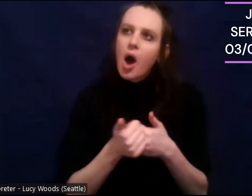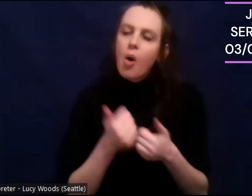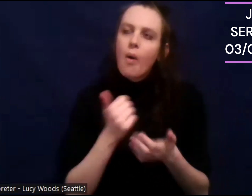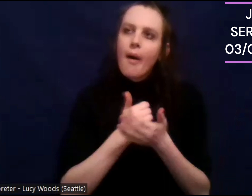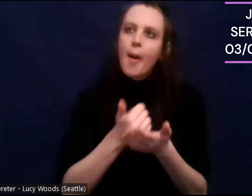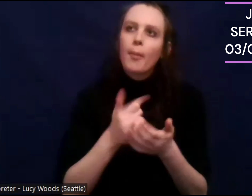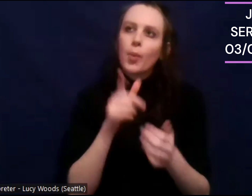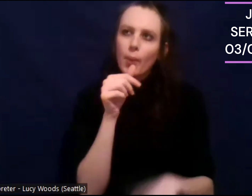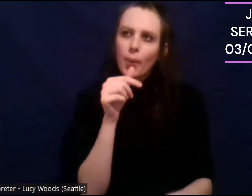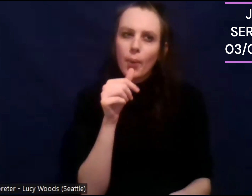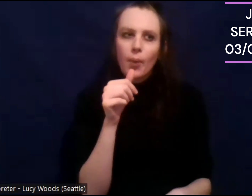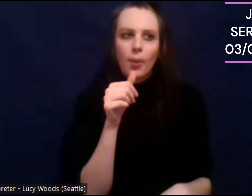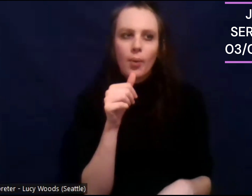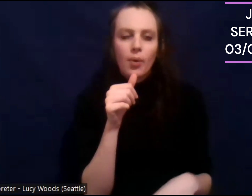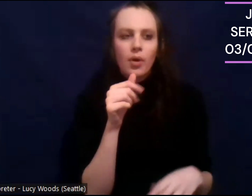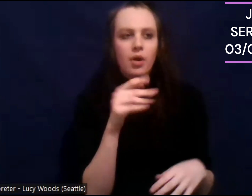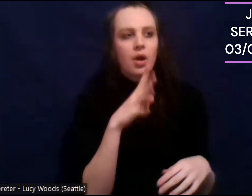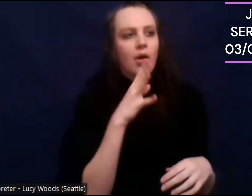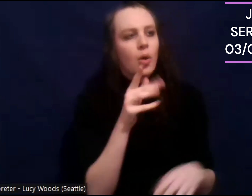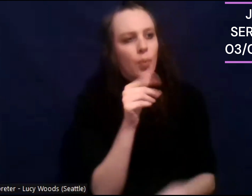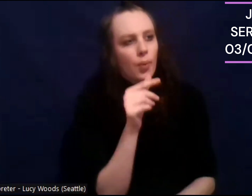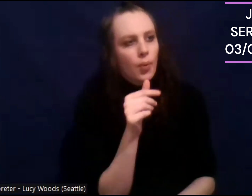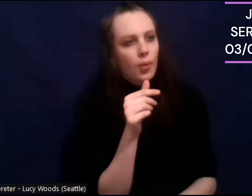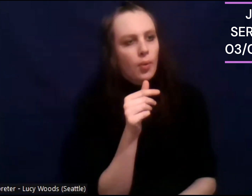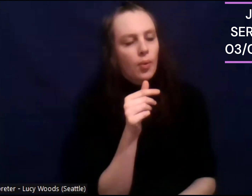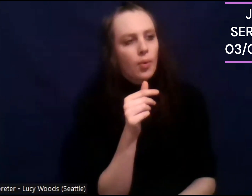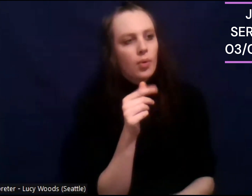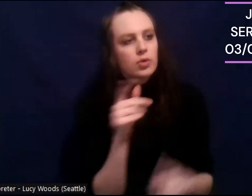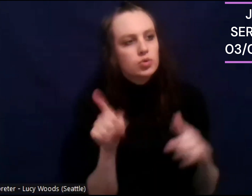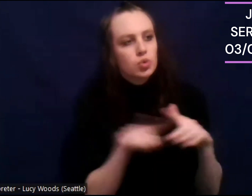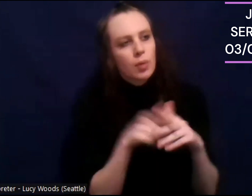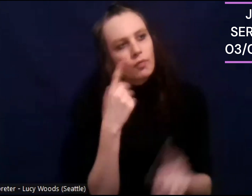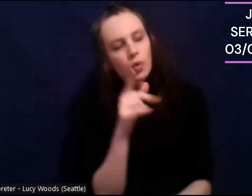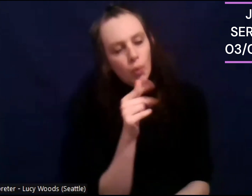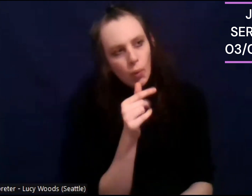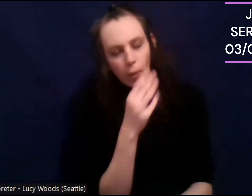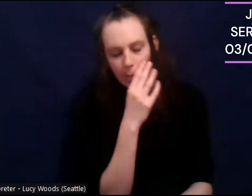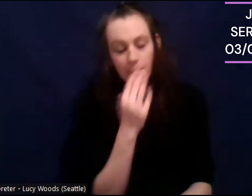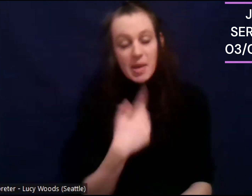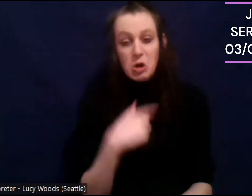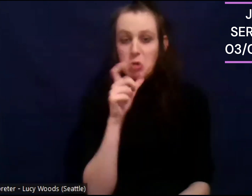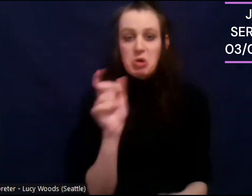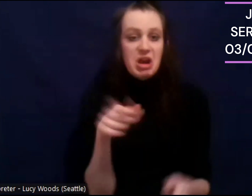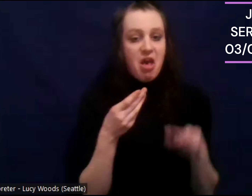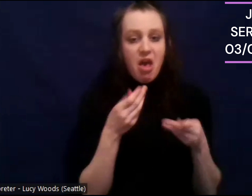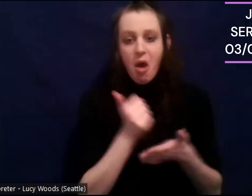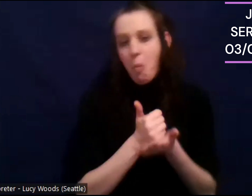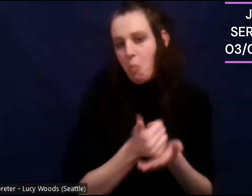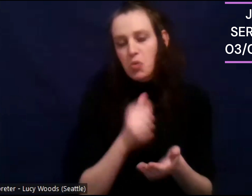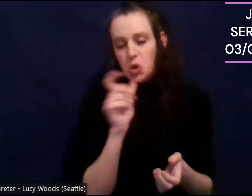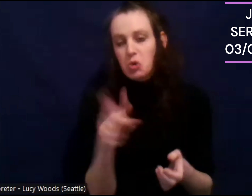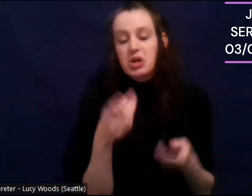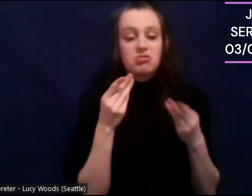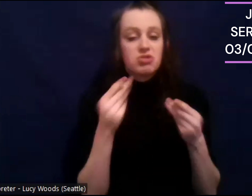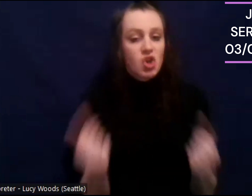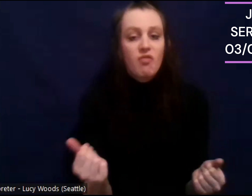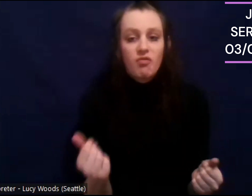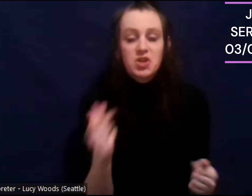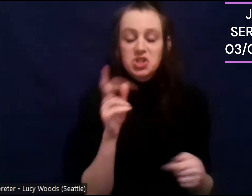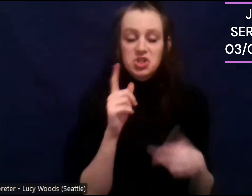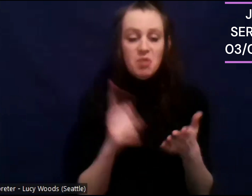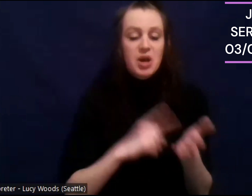to? Who can I just be present for? I don't even have to help or solve anything. Sometimes I can just listen and it'll be